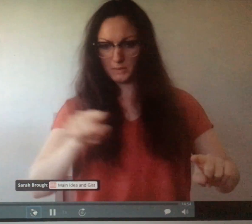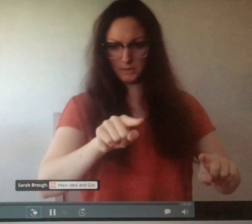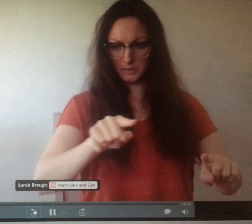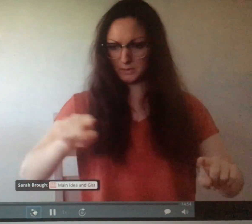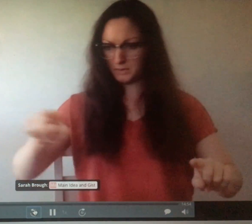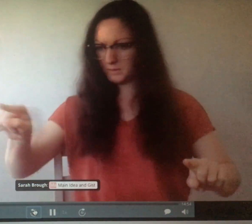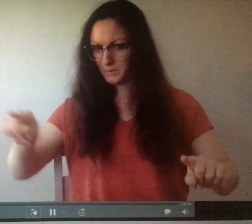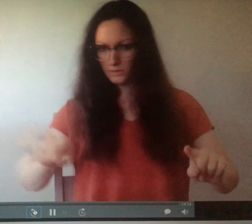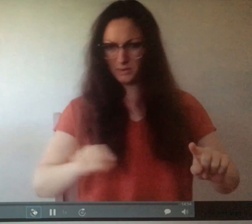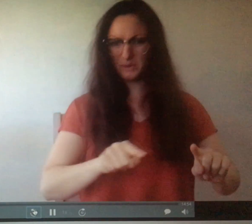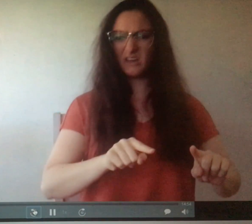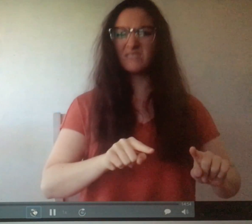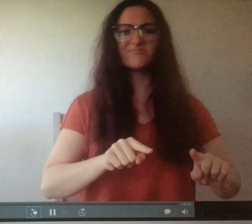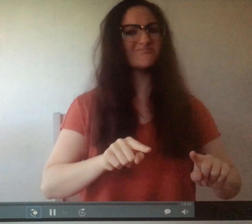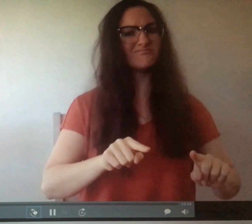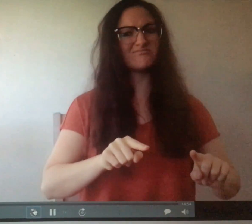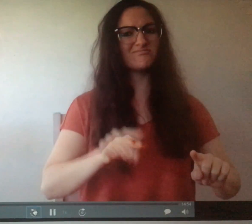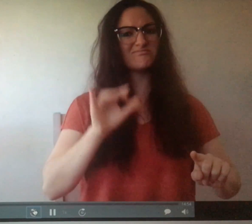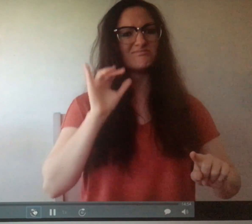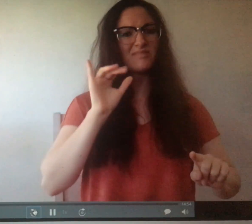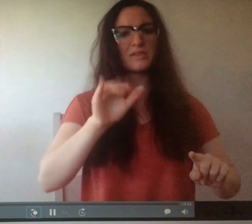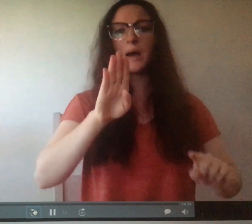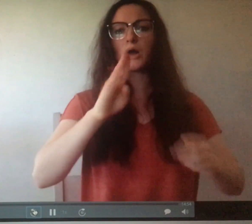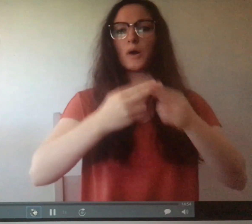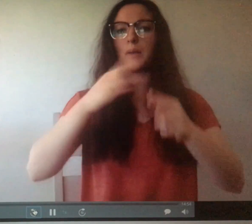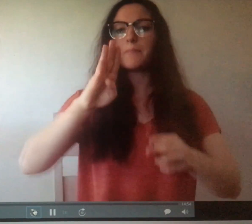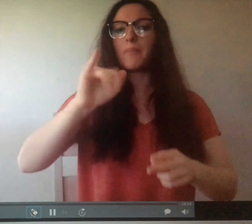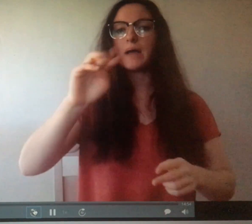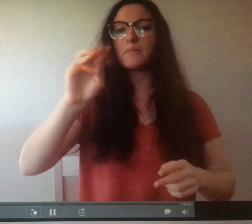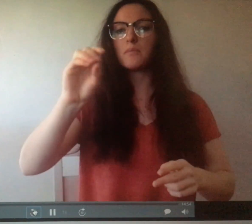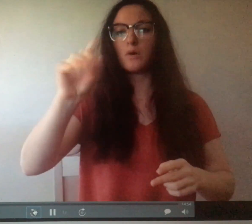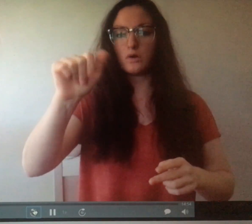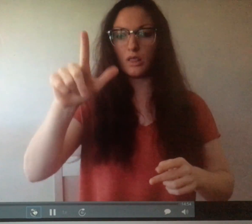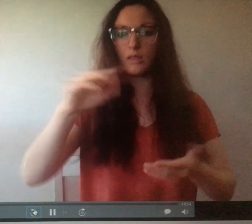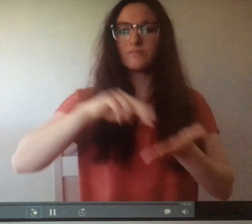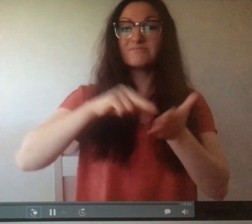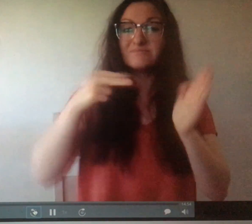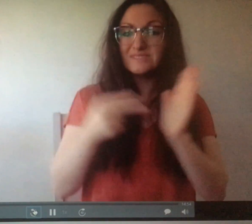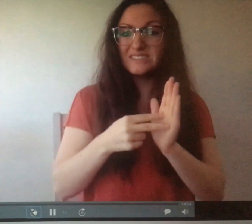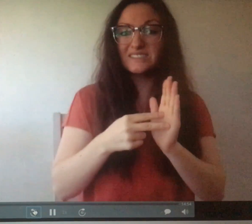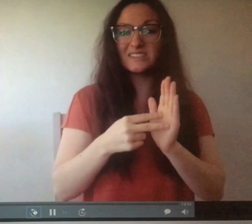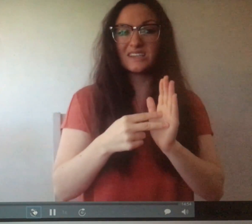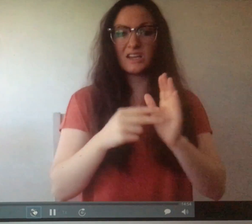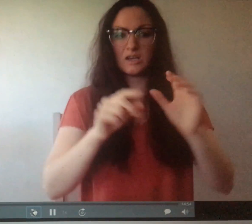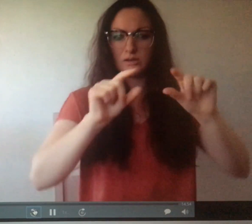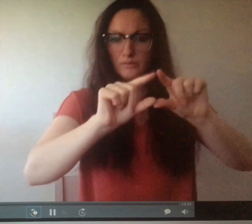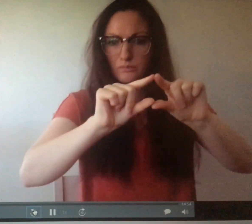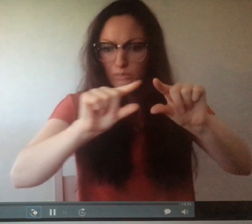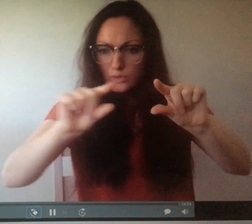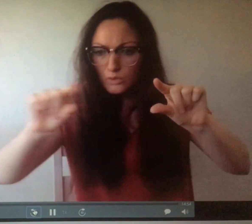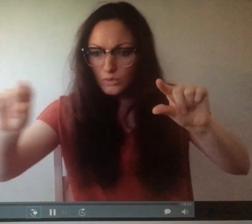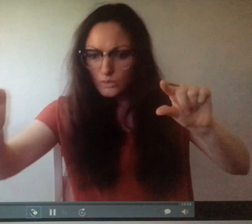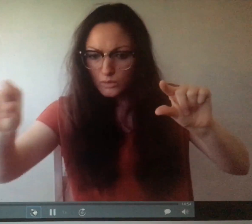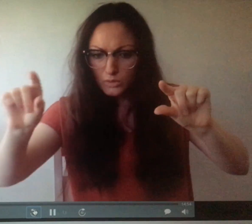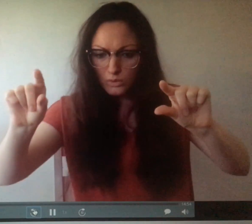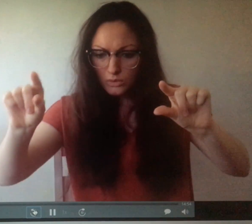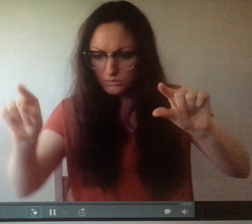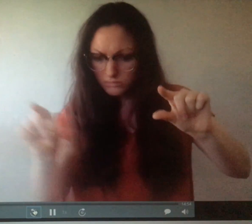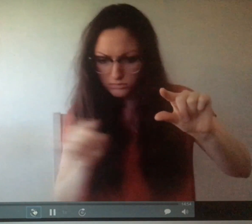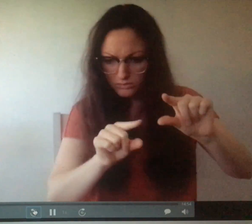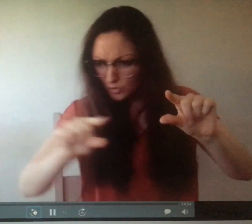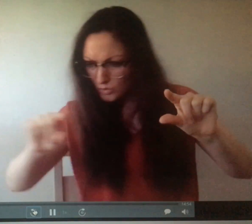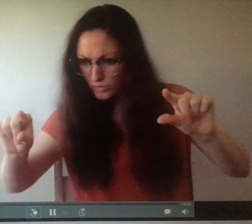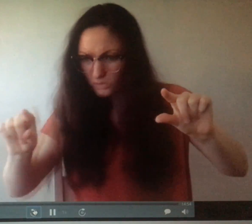Bimodal distributions exist when an external force has been applied to a data set that creates a systematic bias to the data